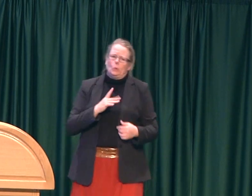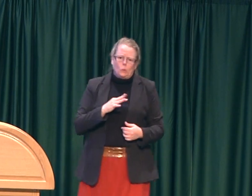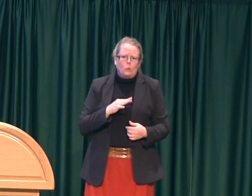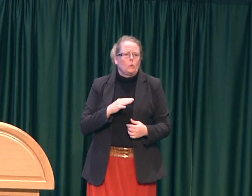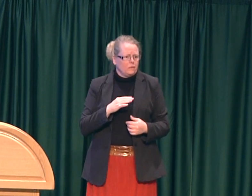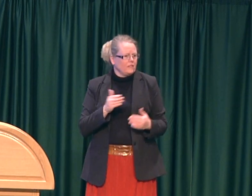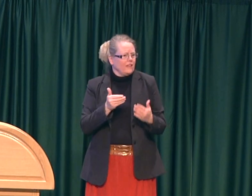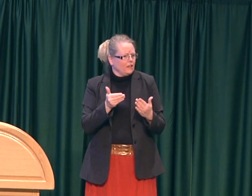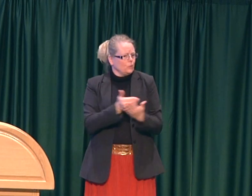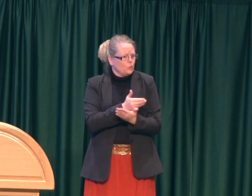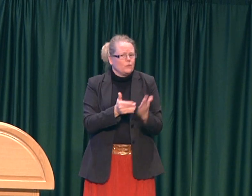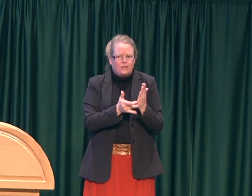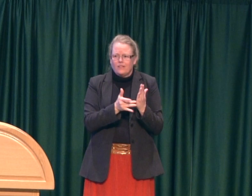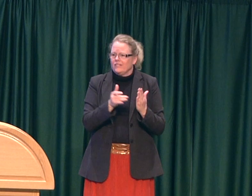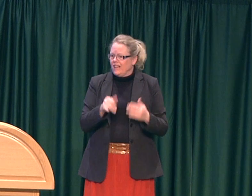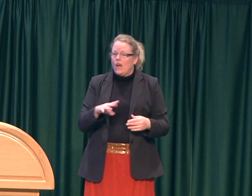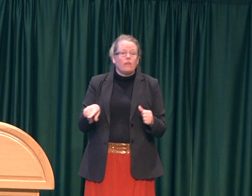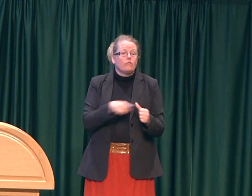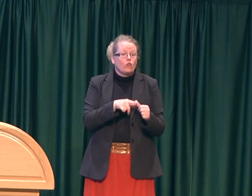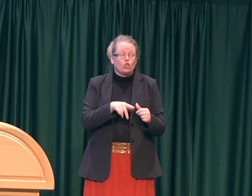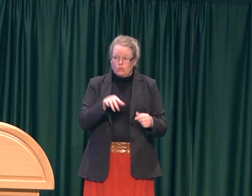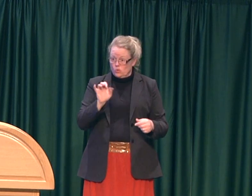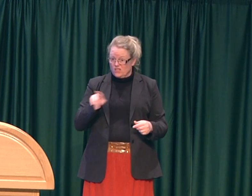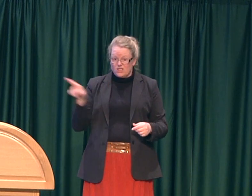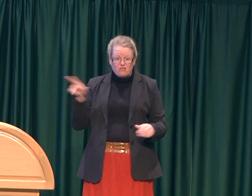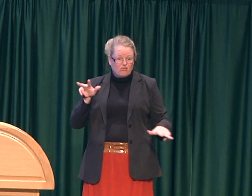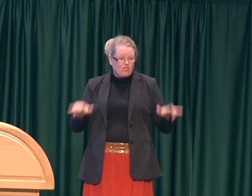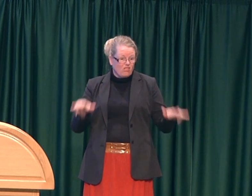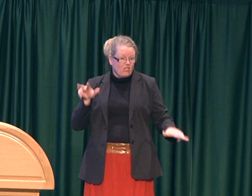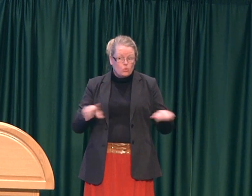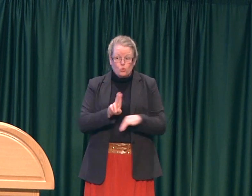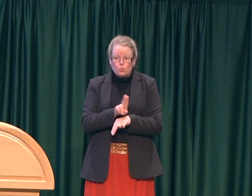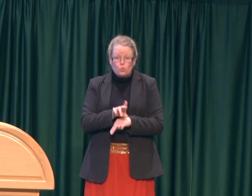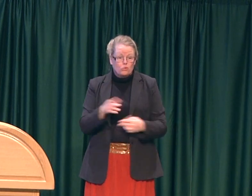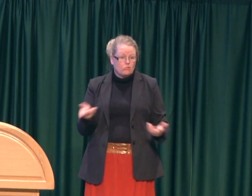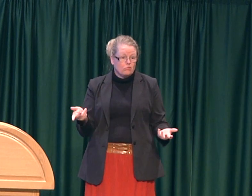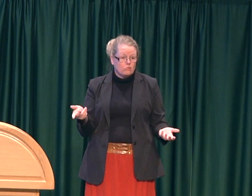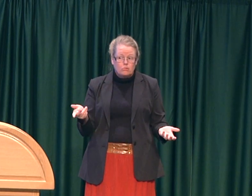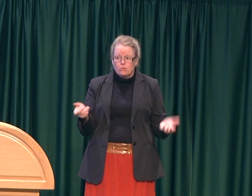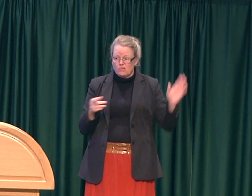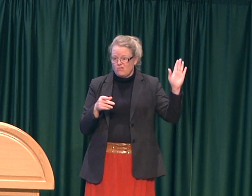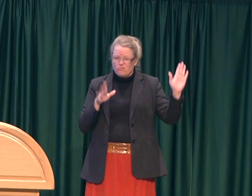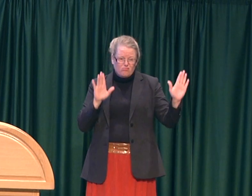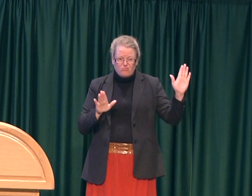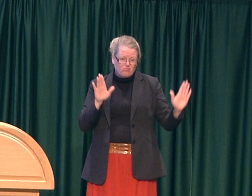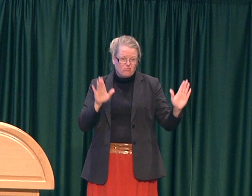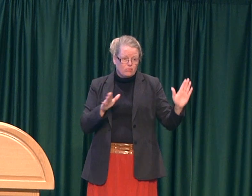So VRS, right, this is great new technology. Now, this was a little awkward when we first had